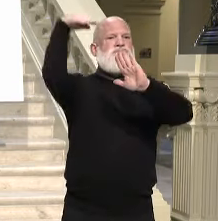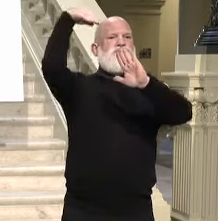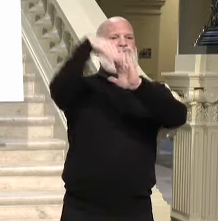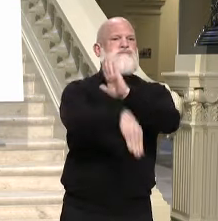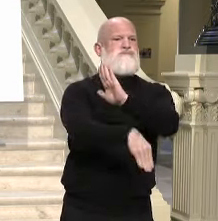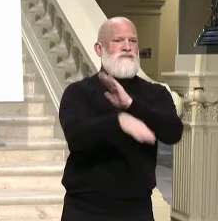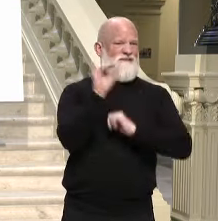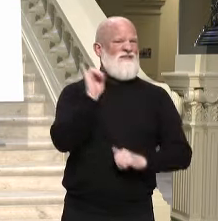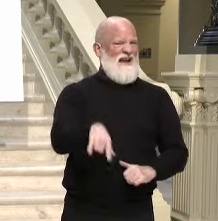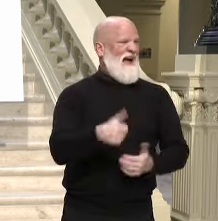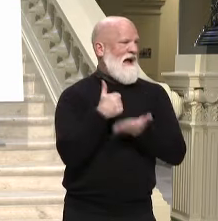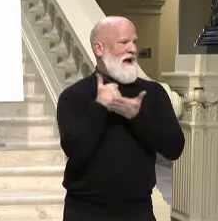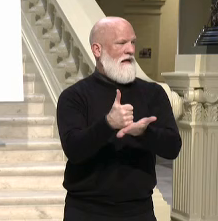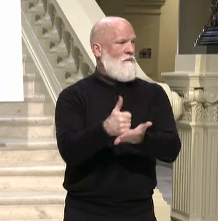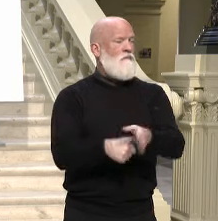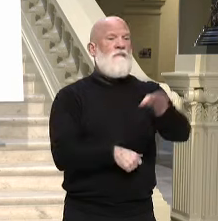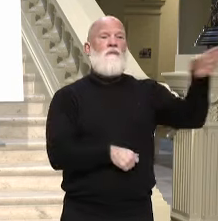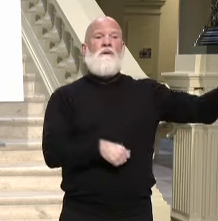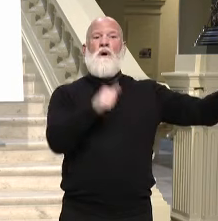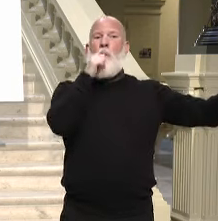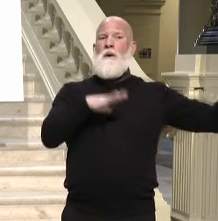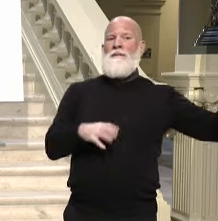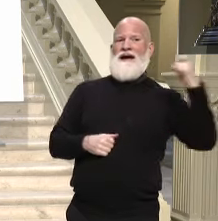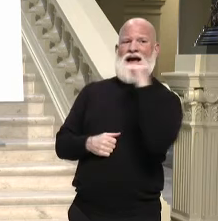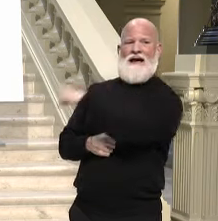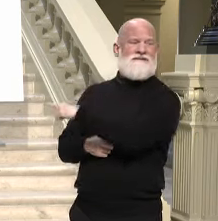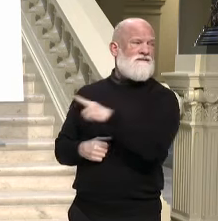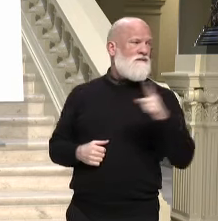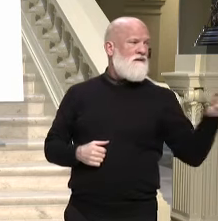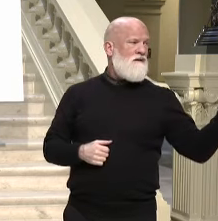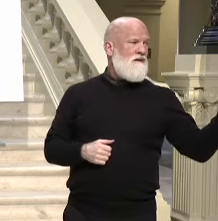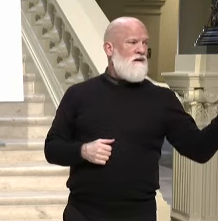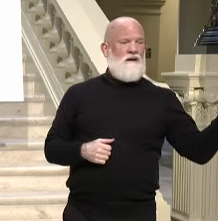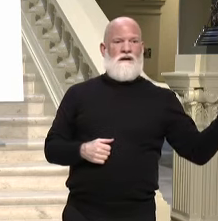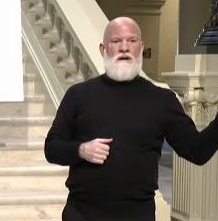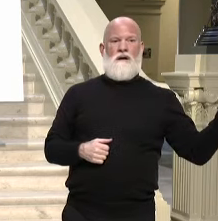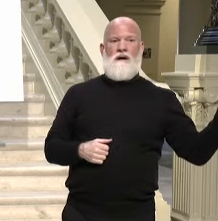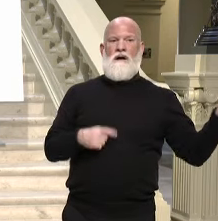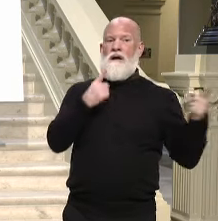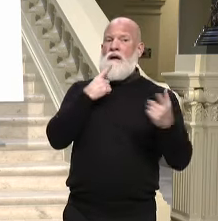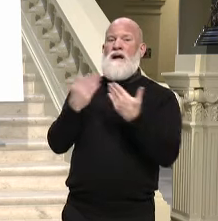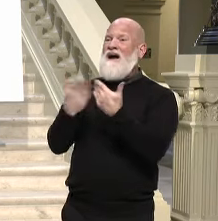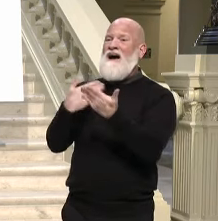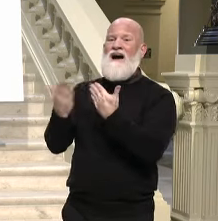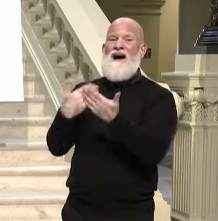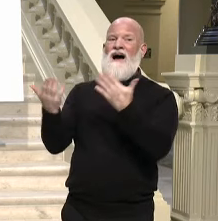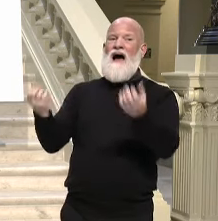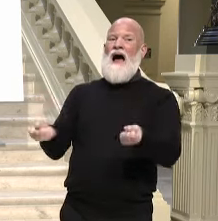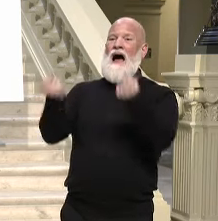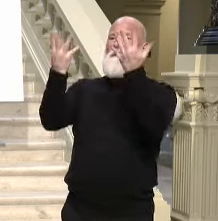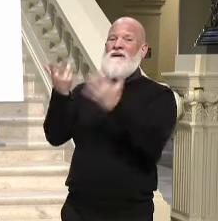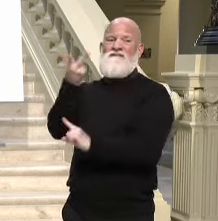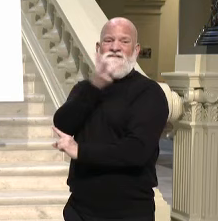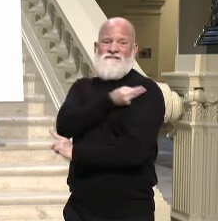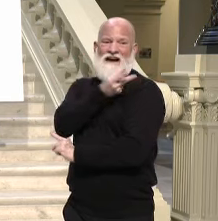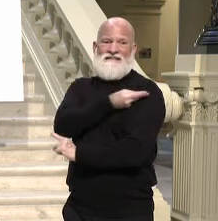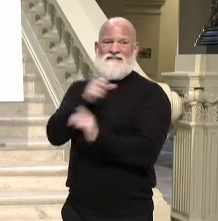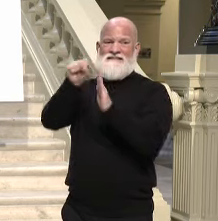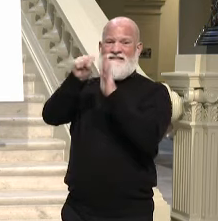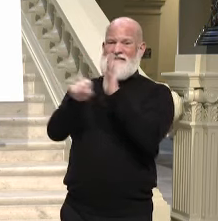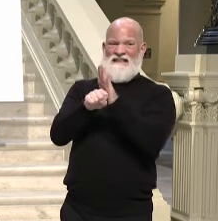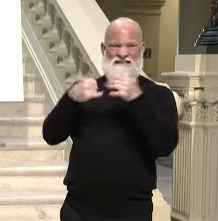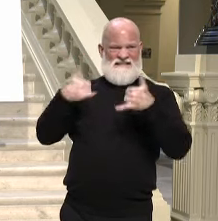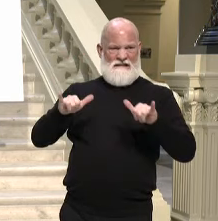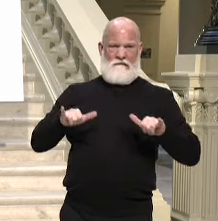Governor, no matter how much the state expands vaccine access, there's still hesitancy, right? And the Kaiser Family Foundation says that